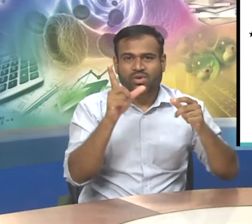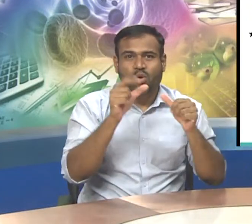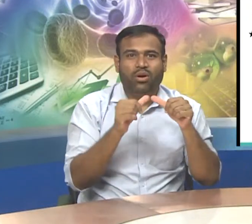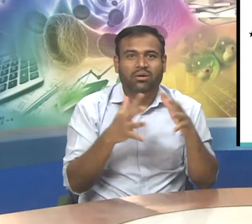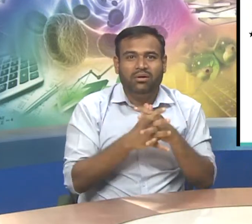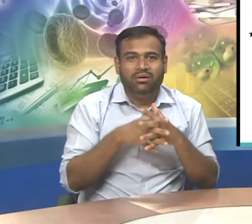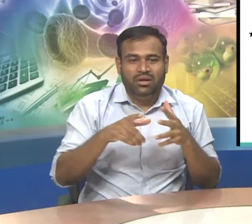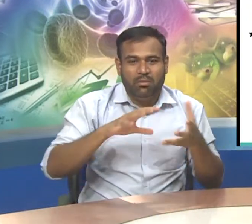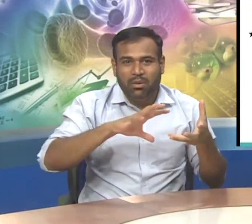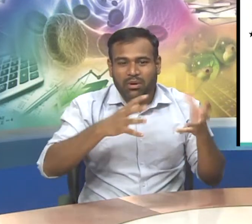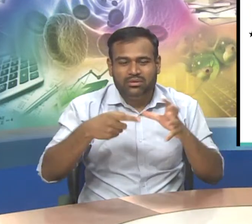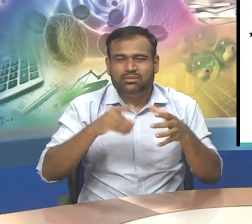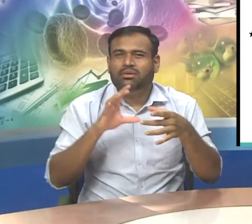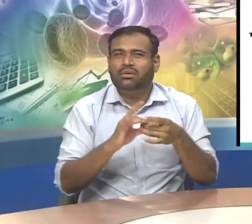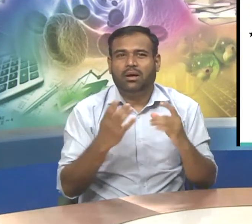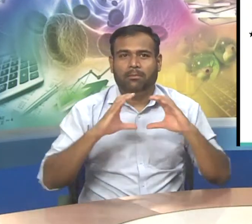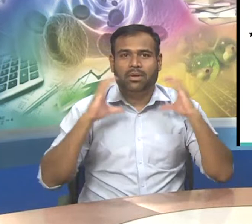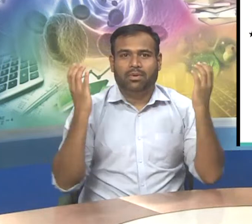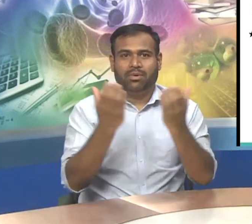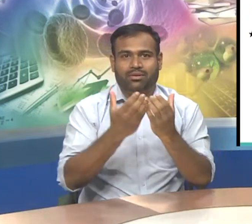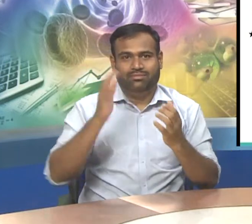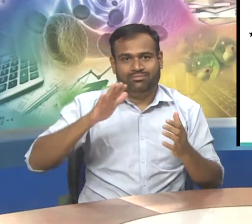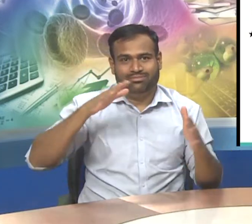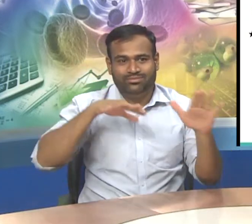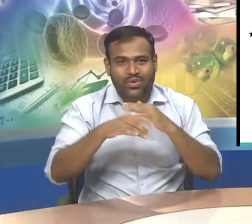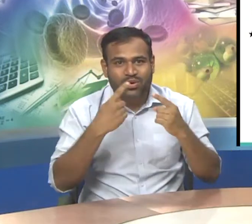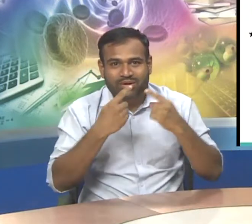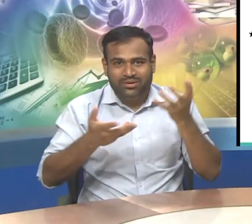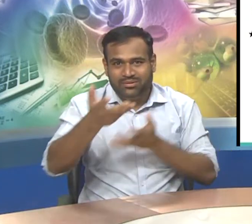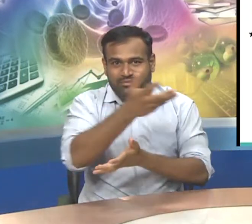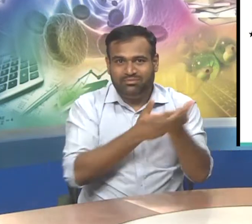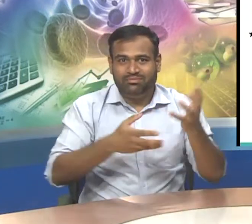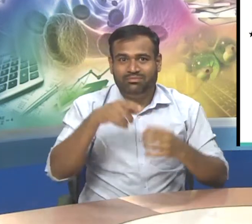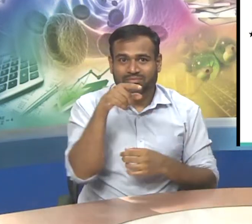So we understood the first point. Now let us understand the legislative powers.